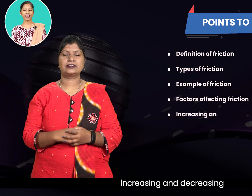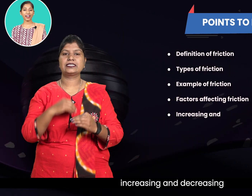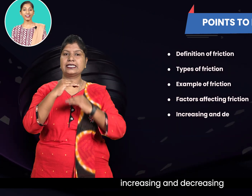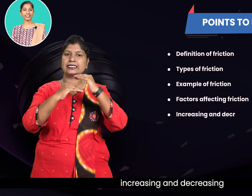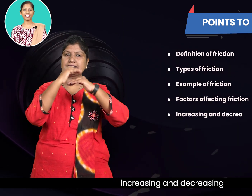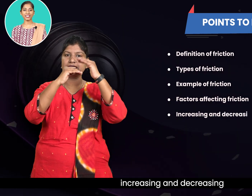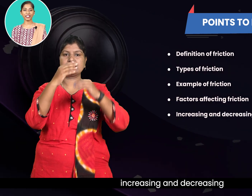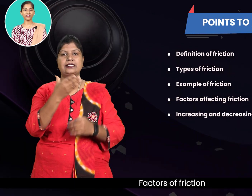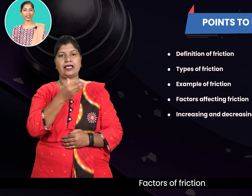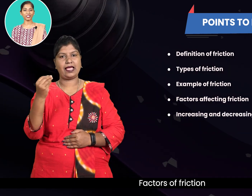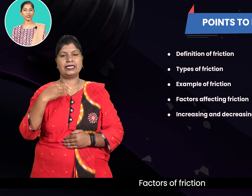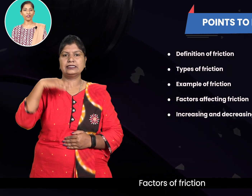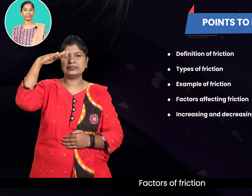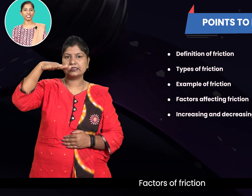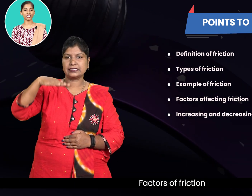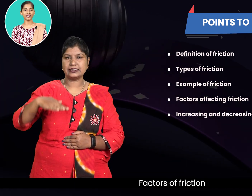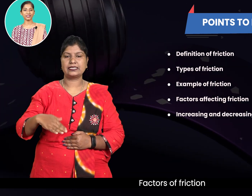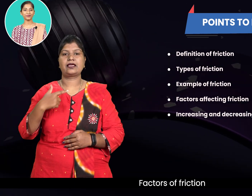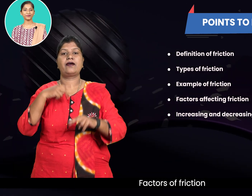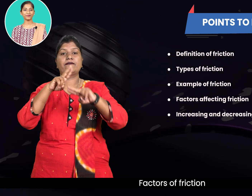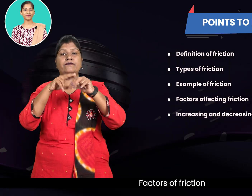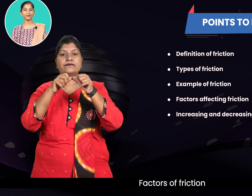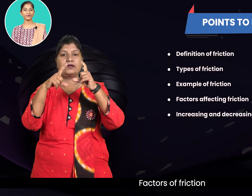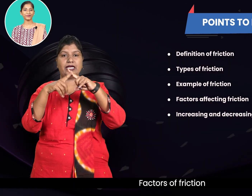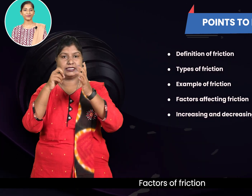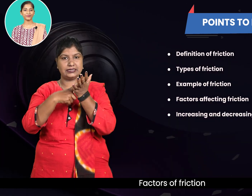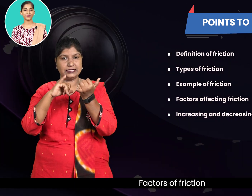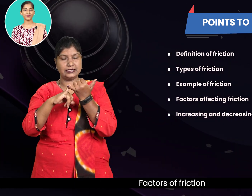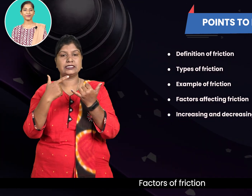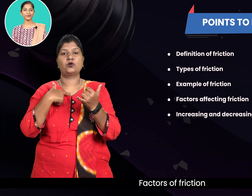Increasing and decreasing factors of friction.